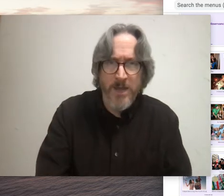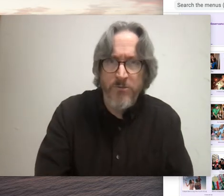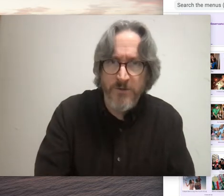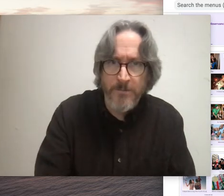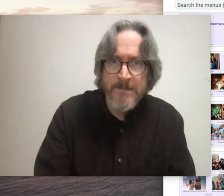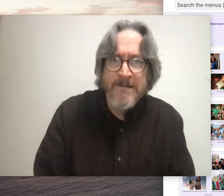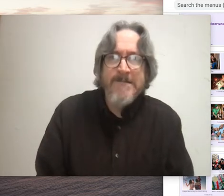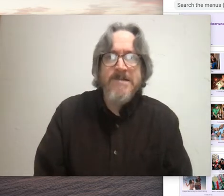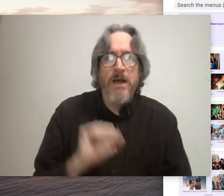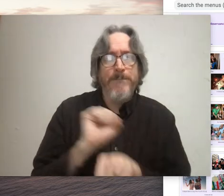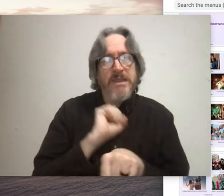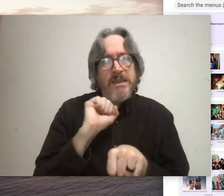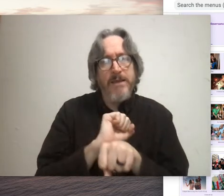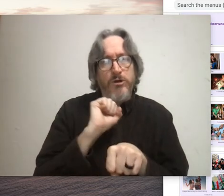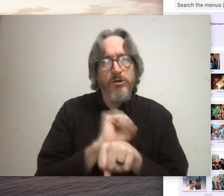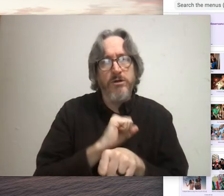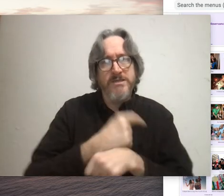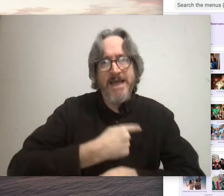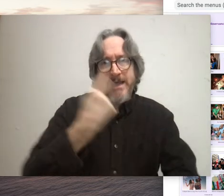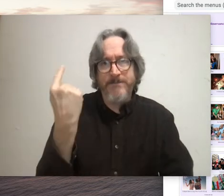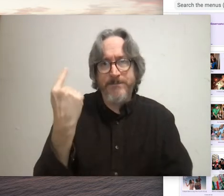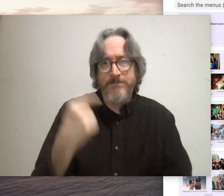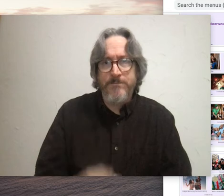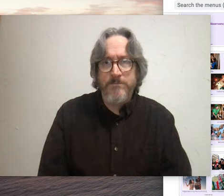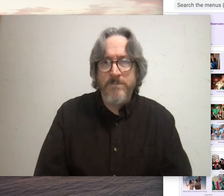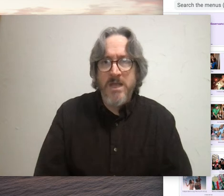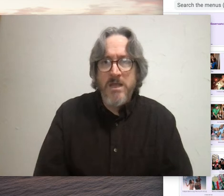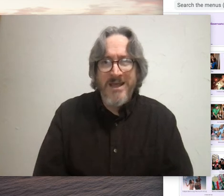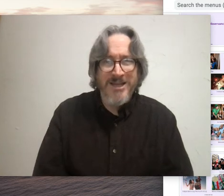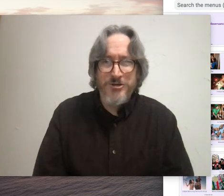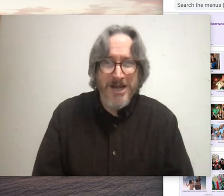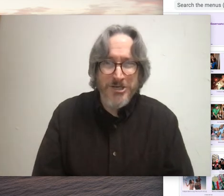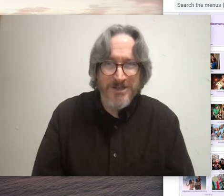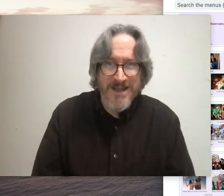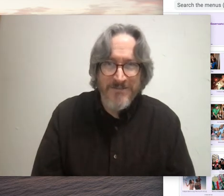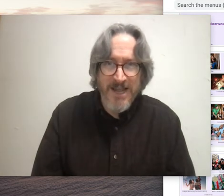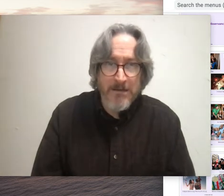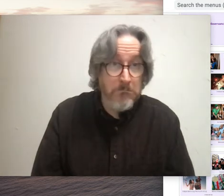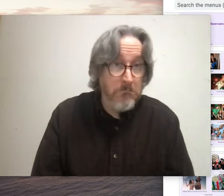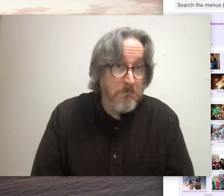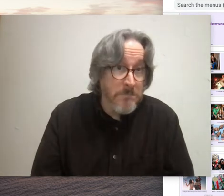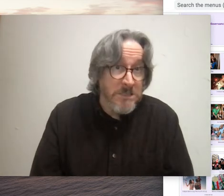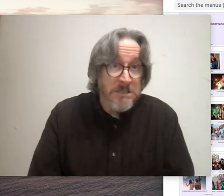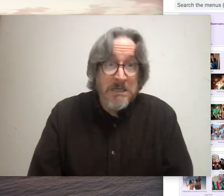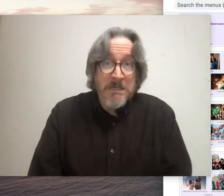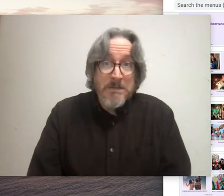the vocab review. Labor Day, International Deaf Day.